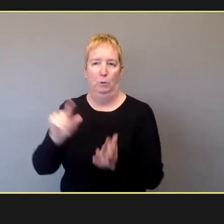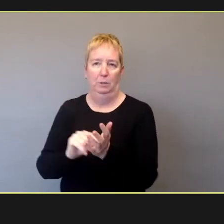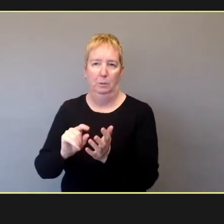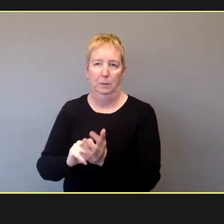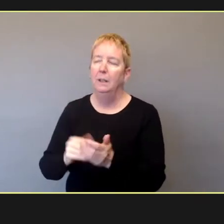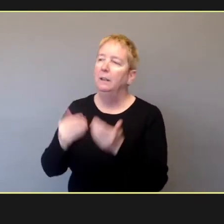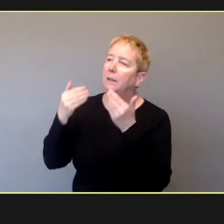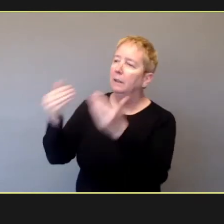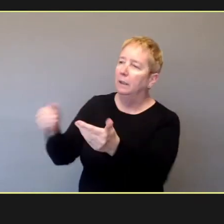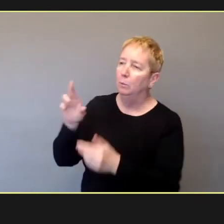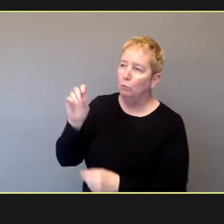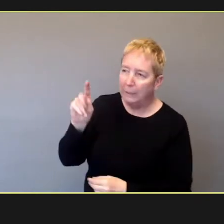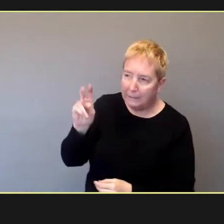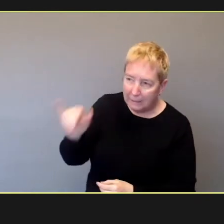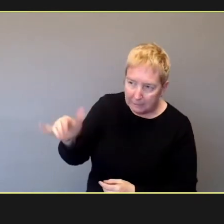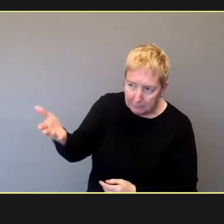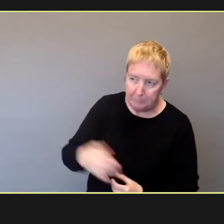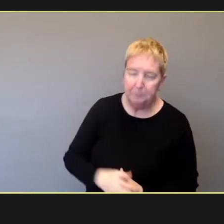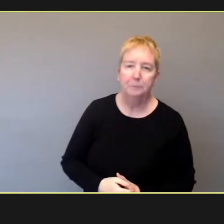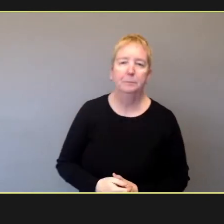unmuted.